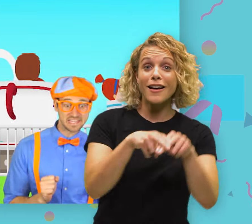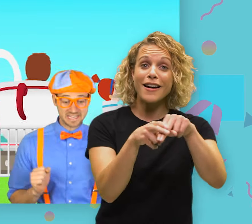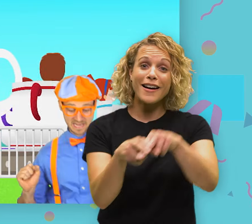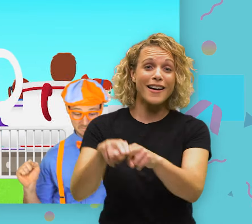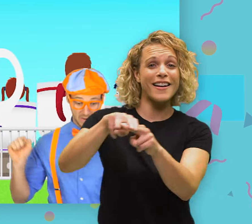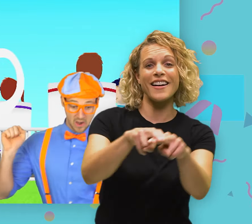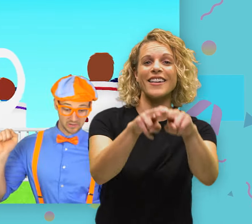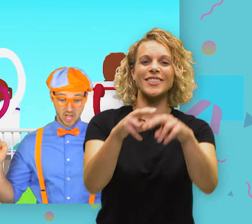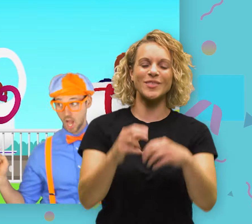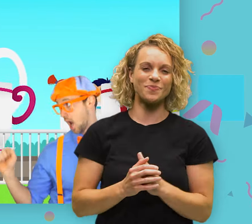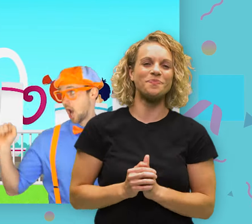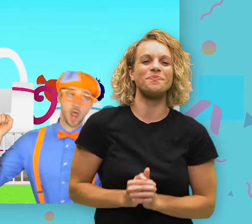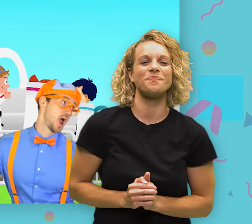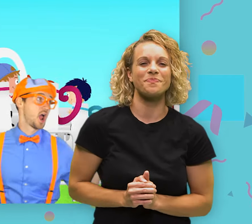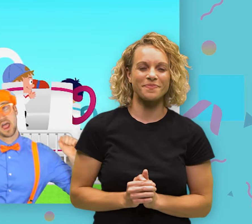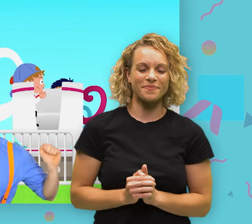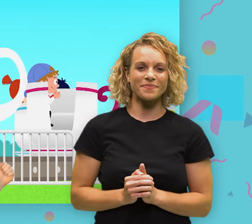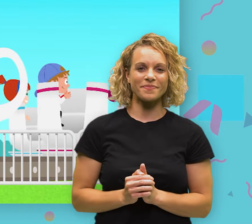the theme park.